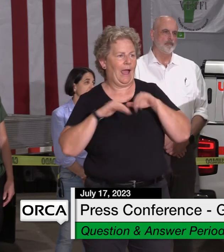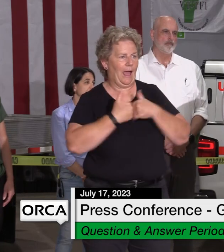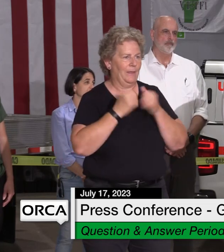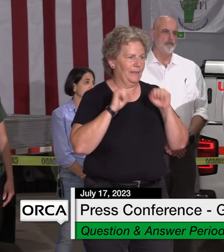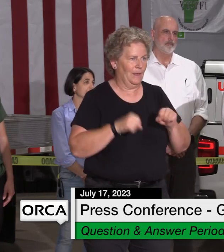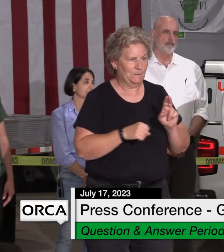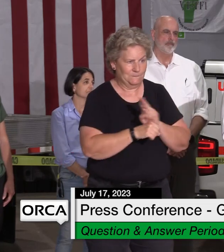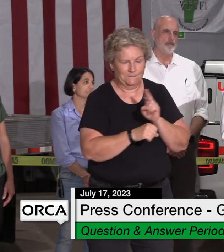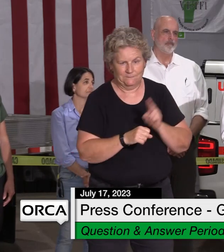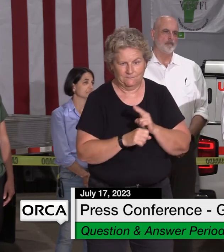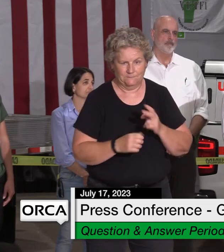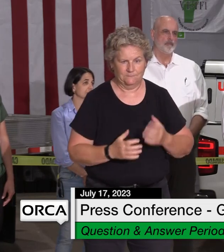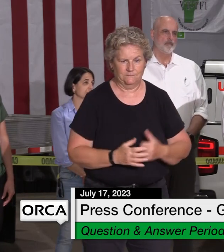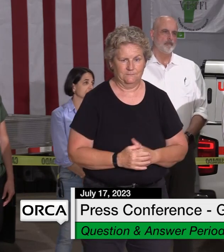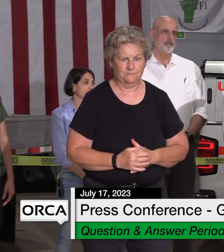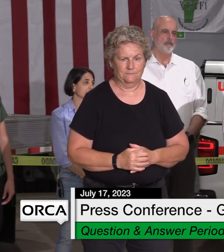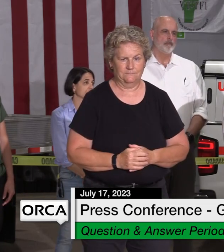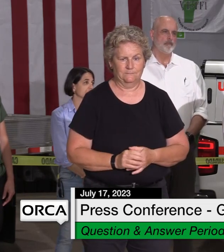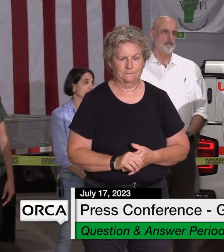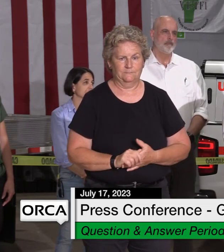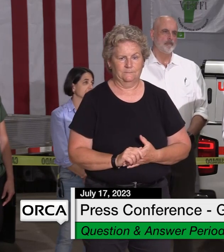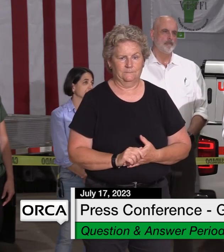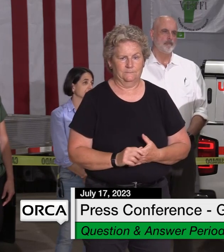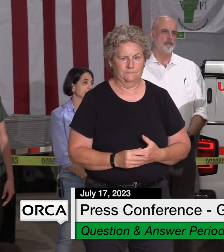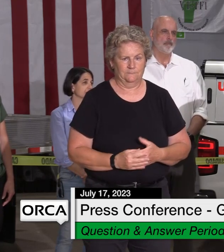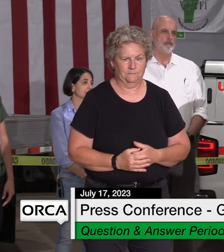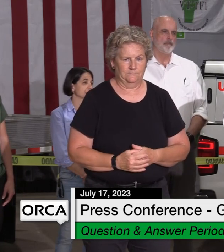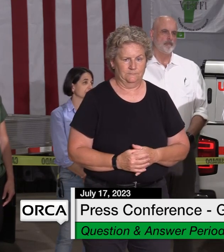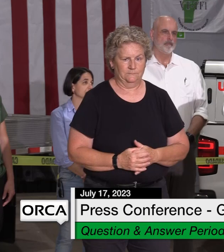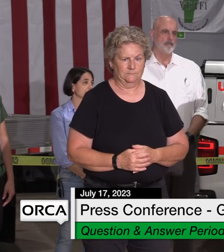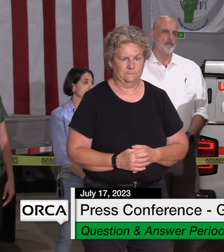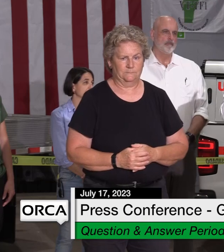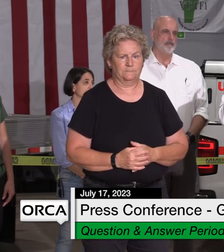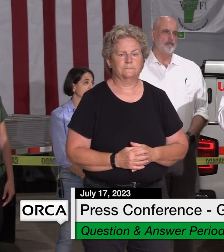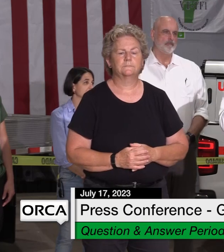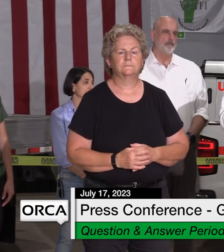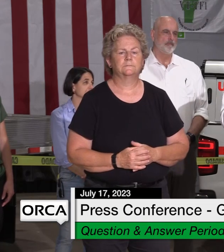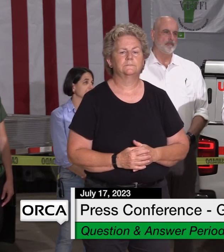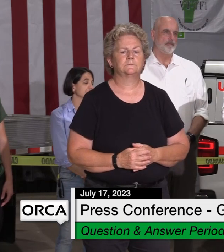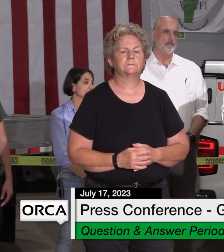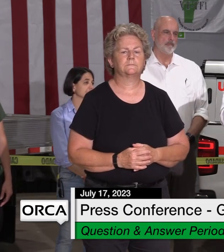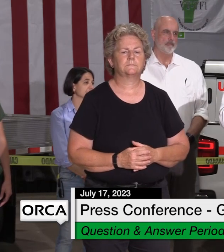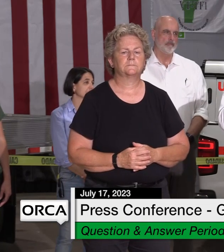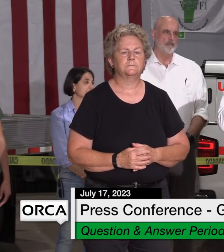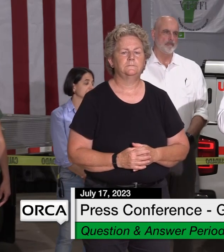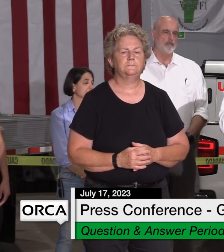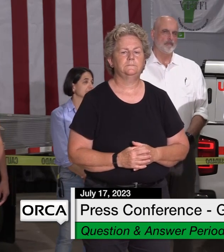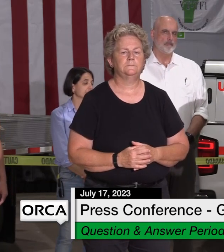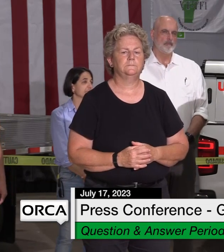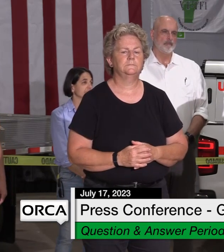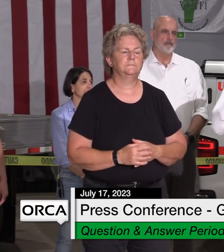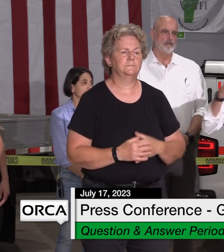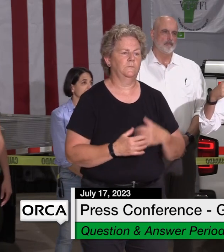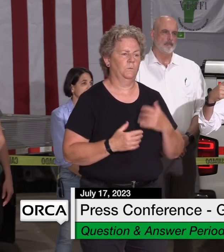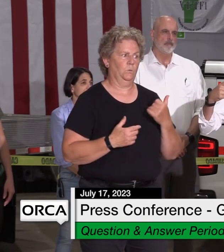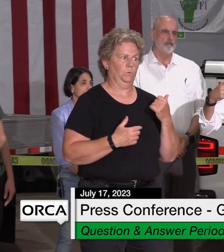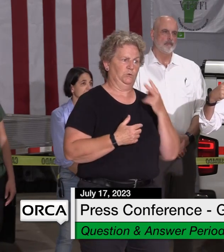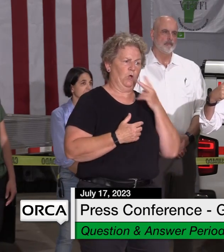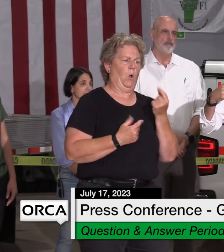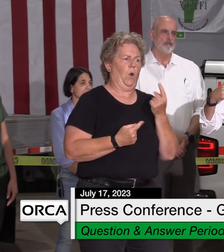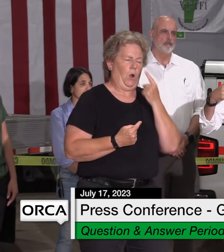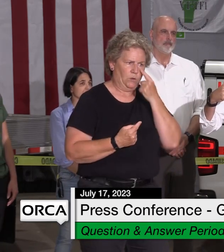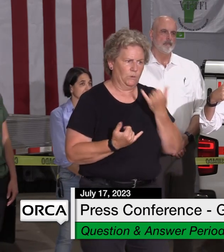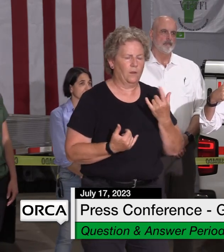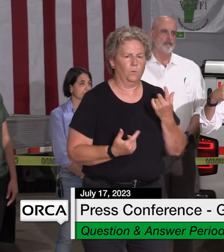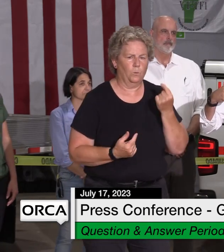on the road near Woodbury, when you see the railroad tracks coming out of Barry, where the track is still there, but the